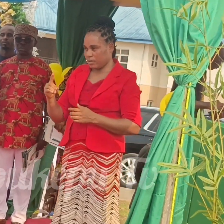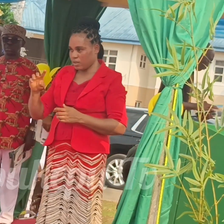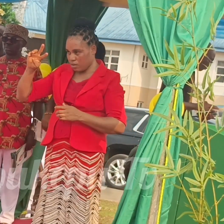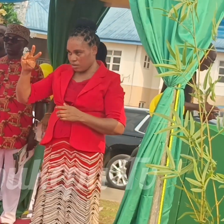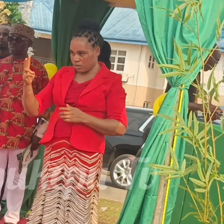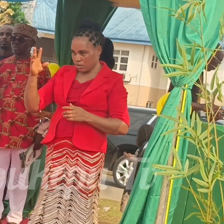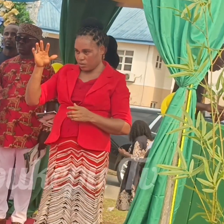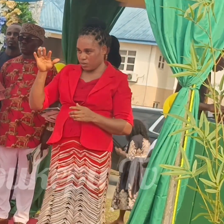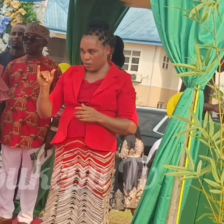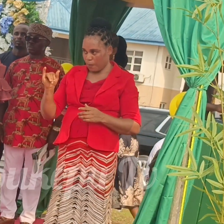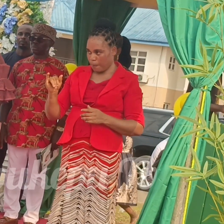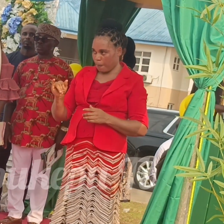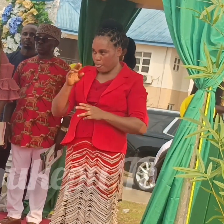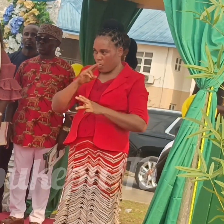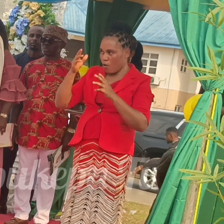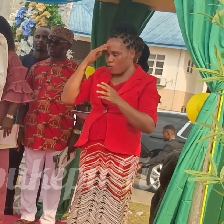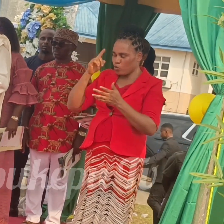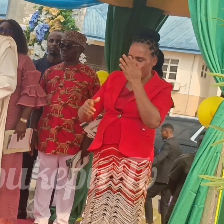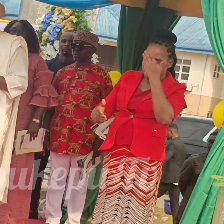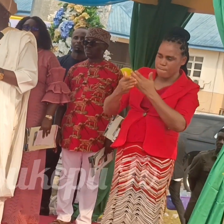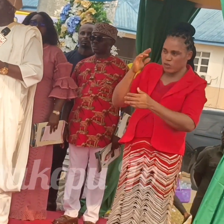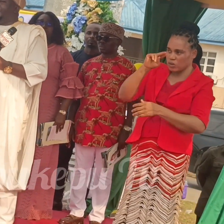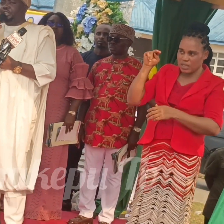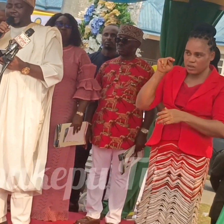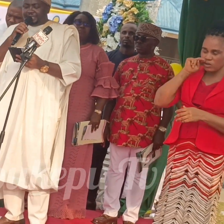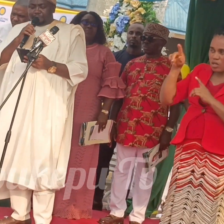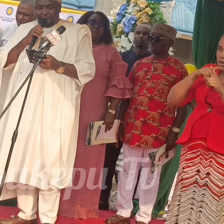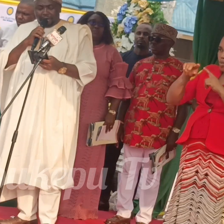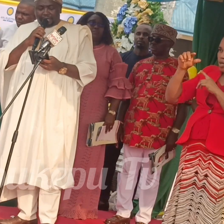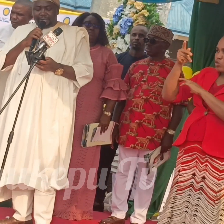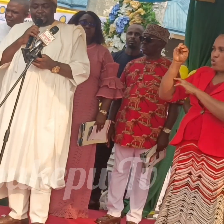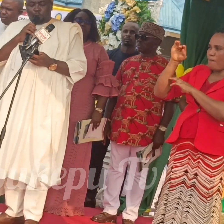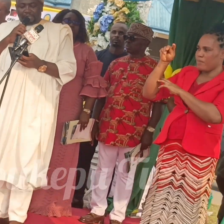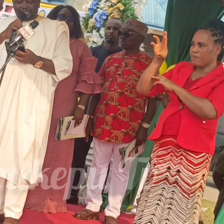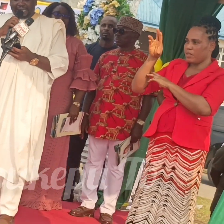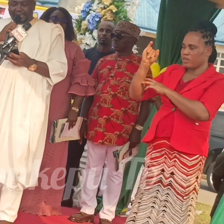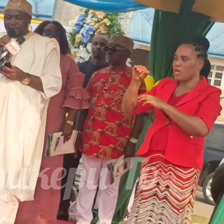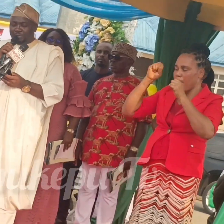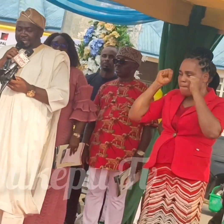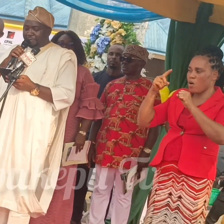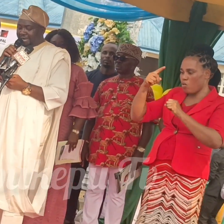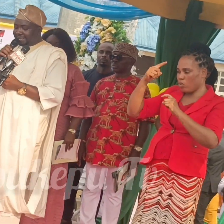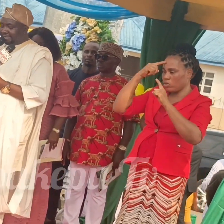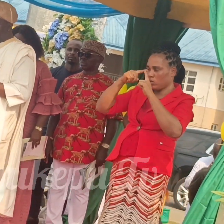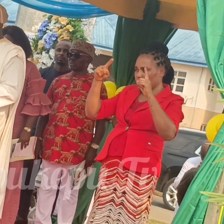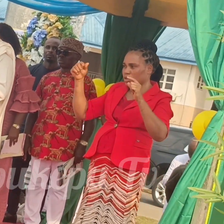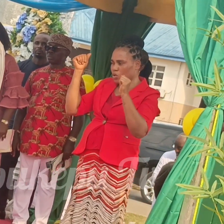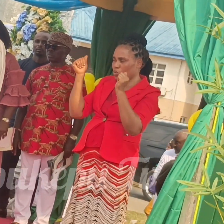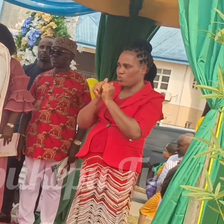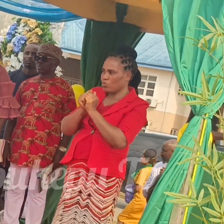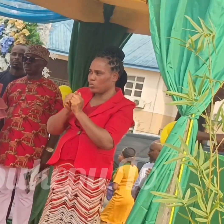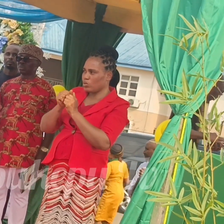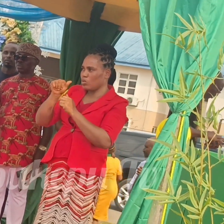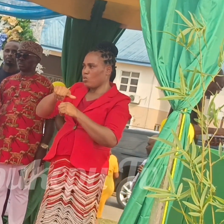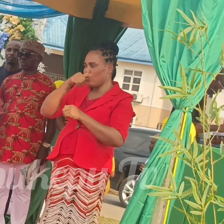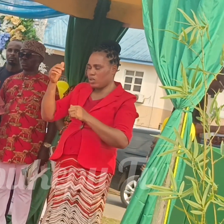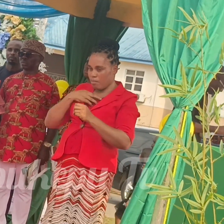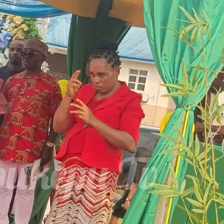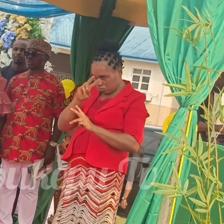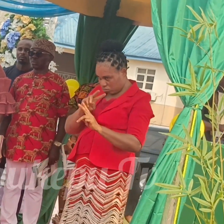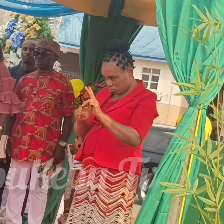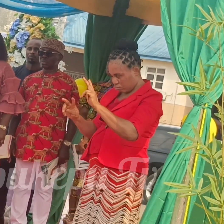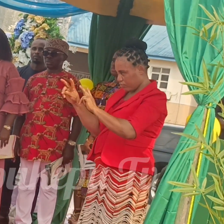Secondly, to Nigerians, when Geometric Power was disagreeing with a portal